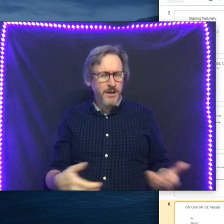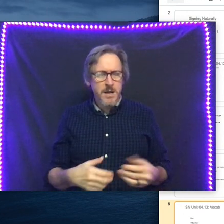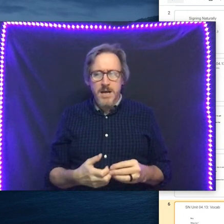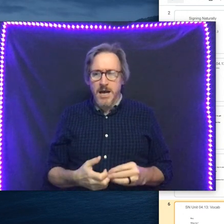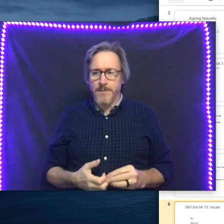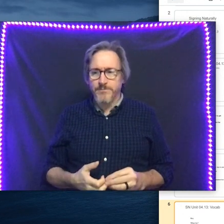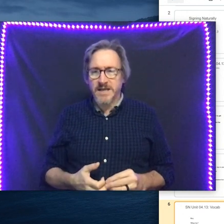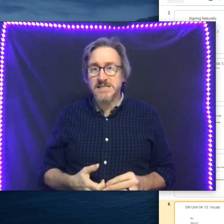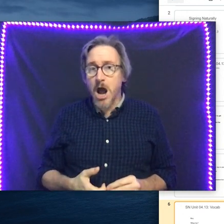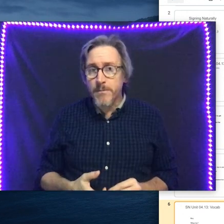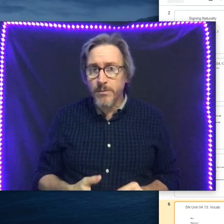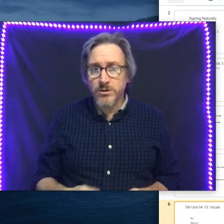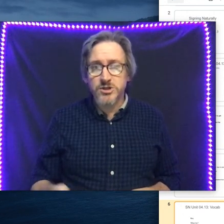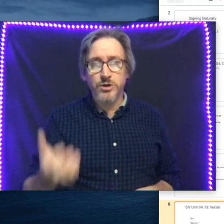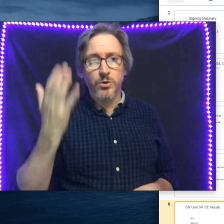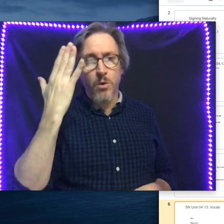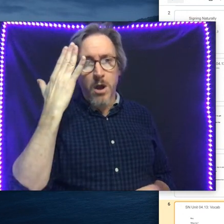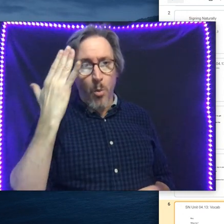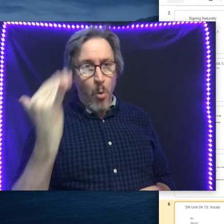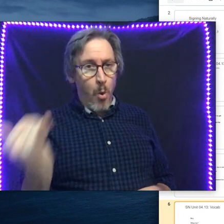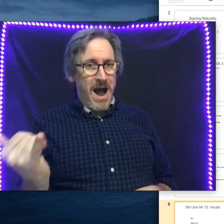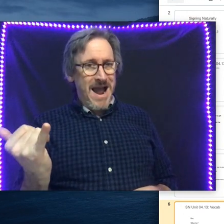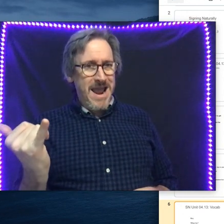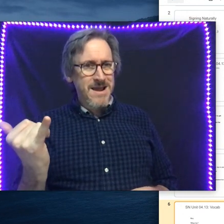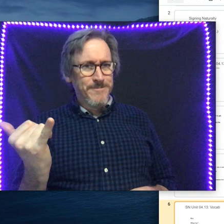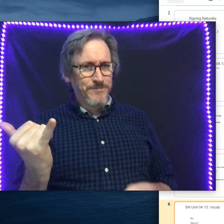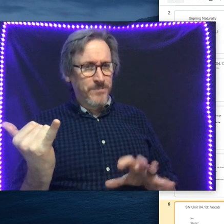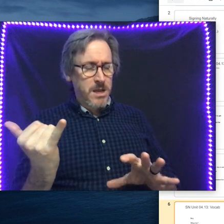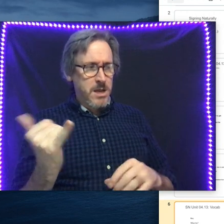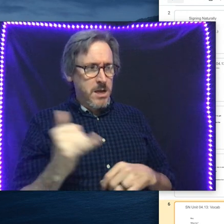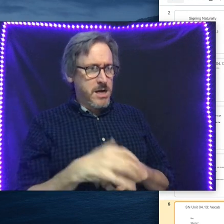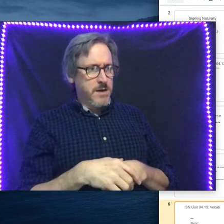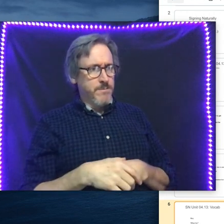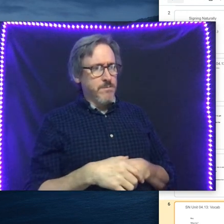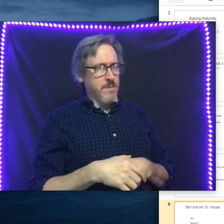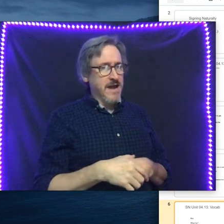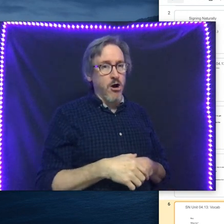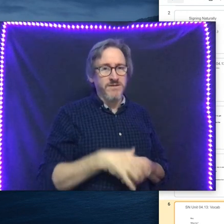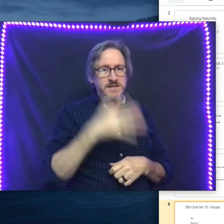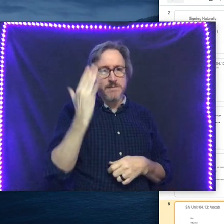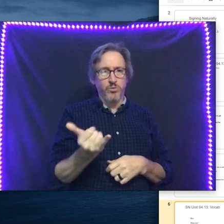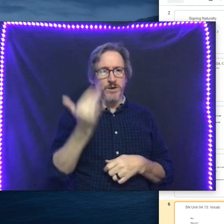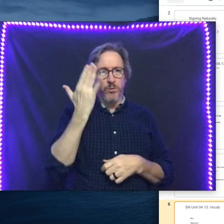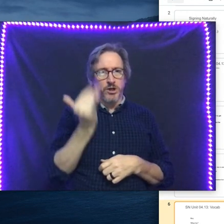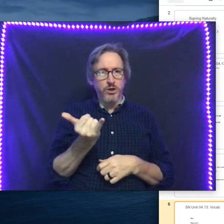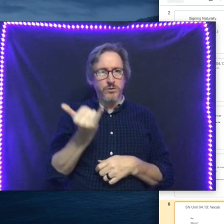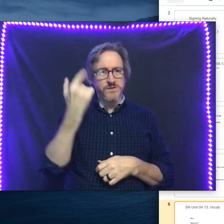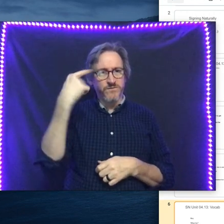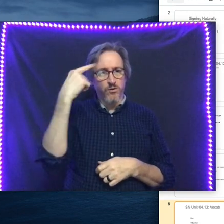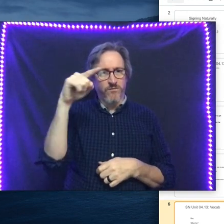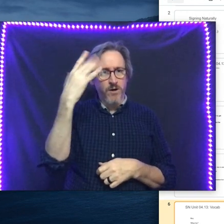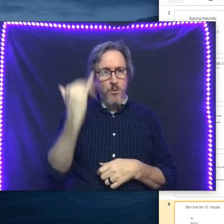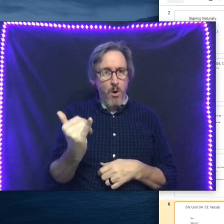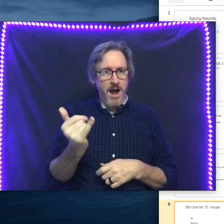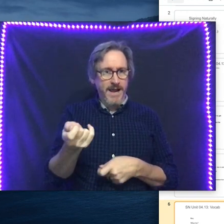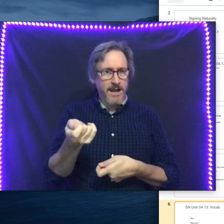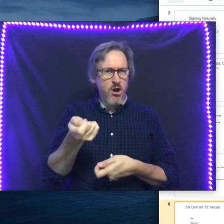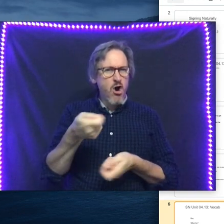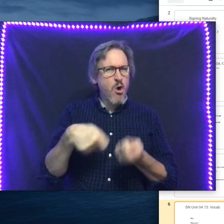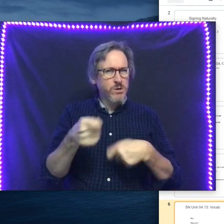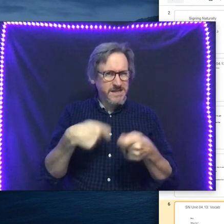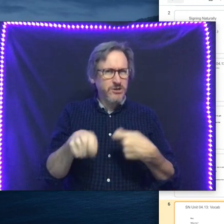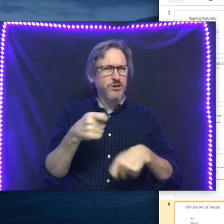what? It's comparable to why. And oftentimes we will use 4-4 and